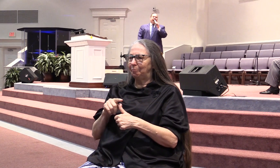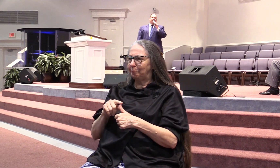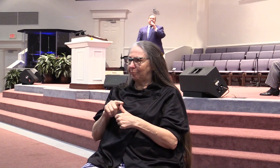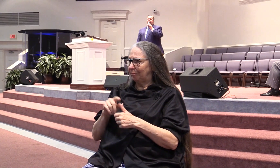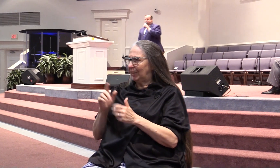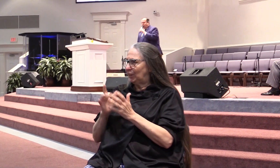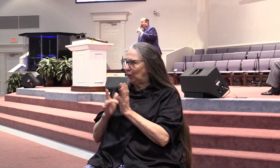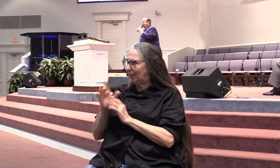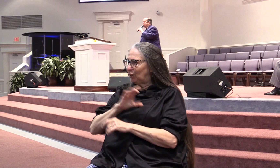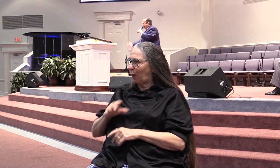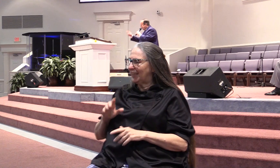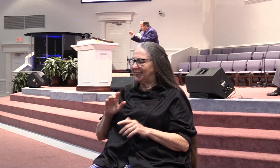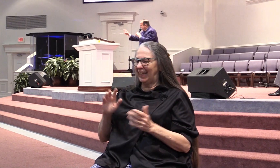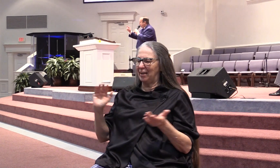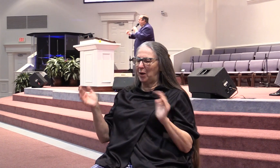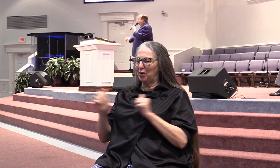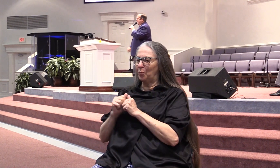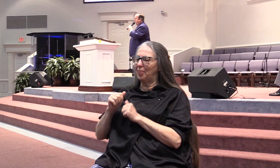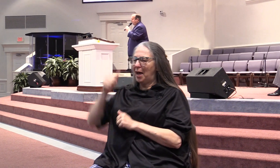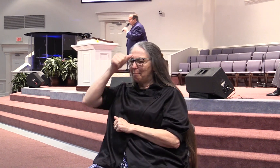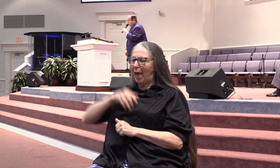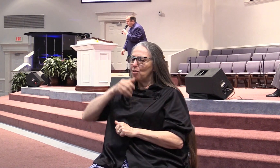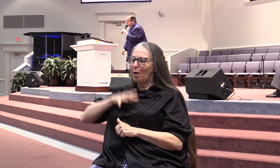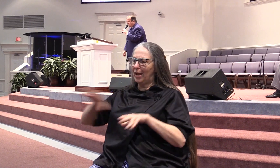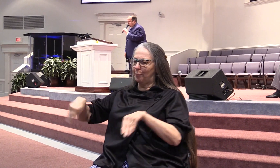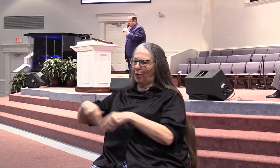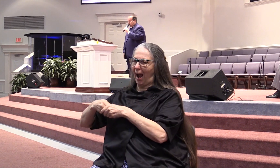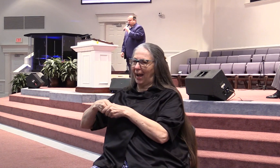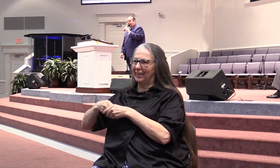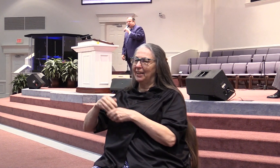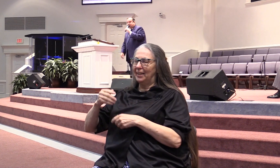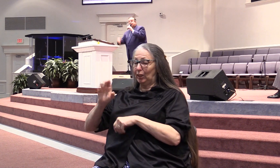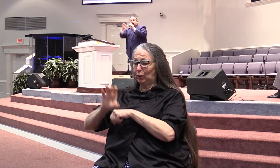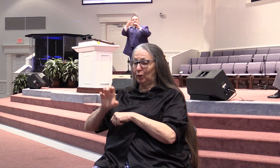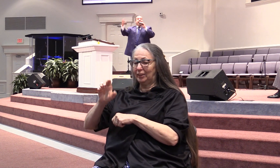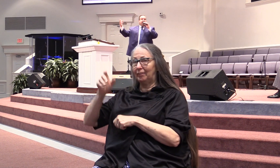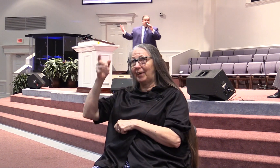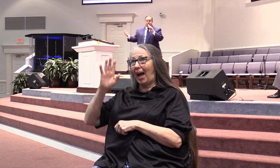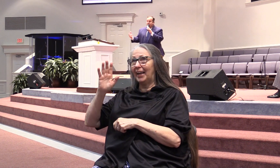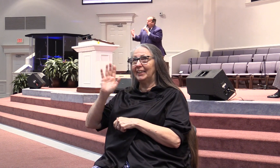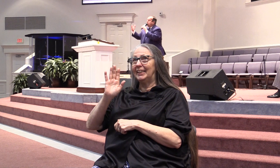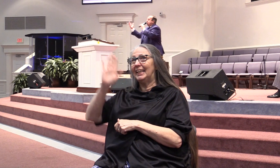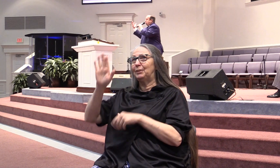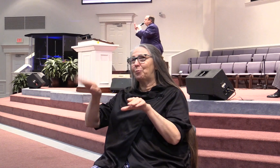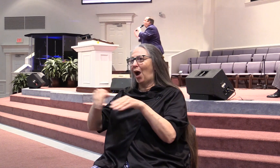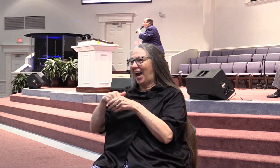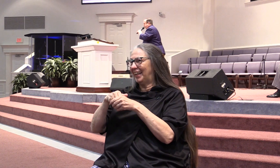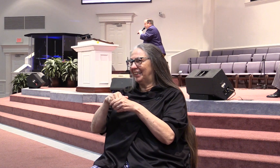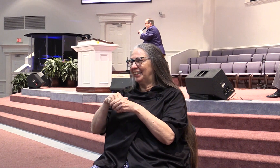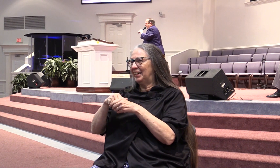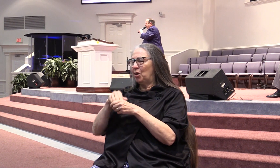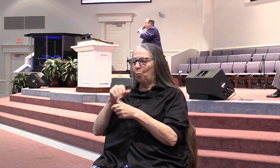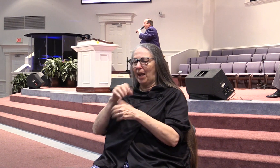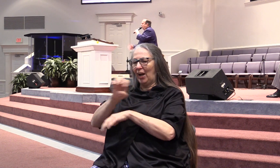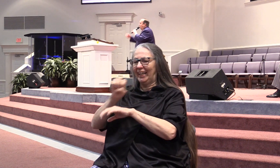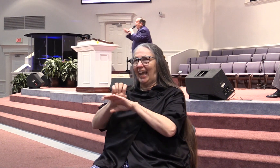Christ having a bride, and that is identified as the church of Jesus Christ. Collectively, we are betrothed to